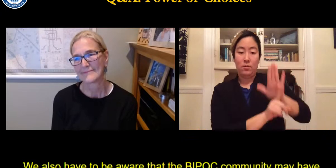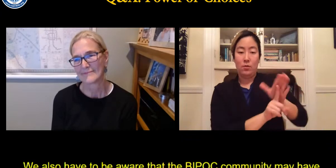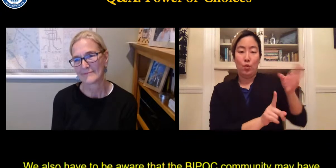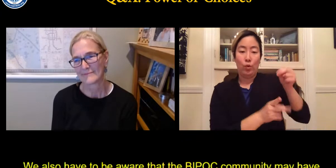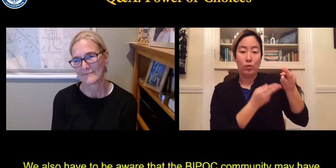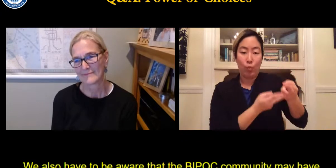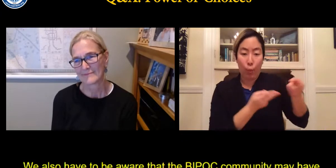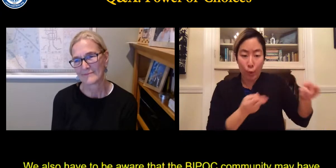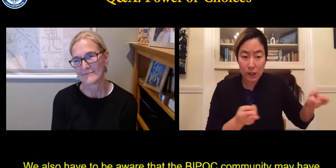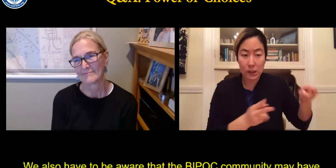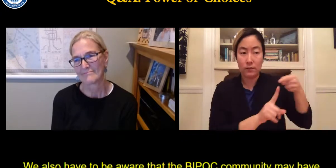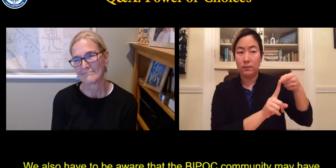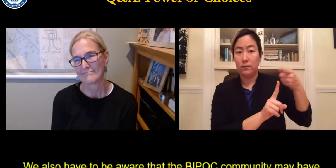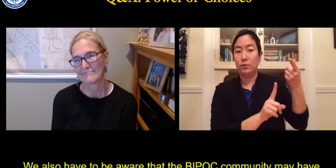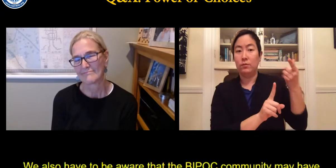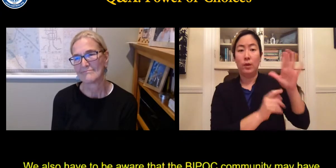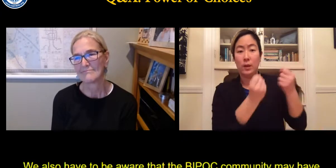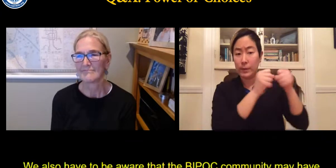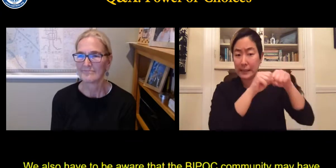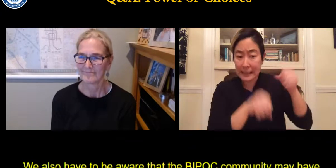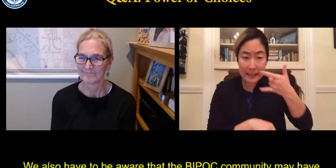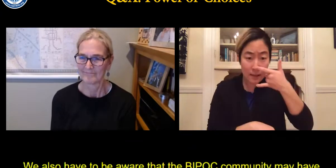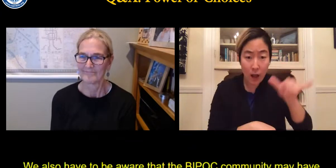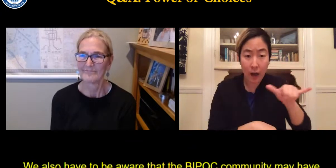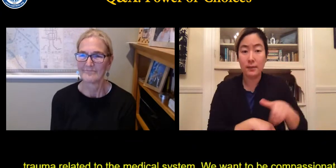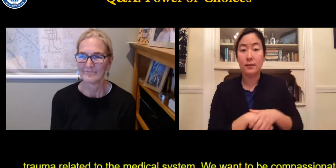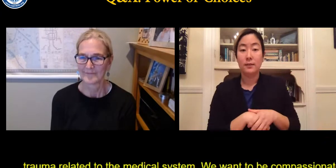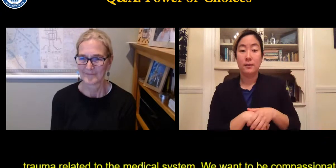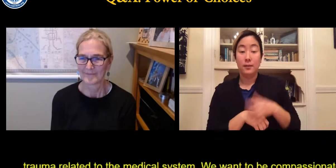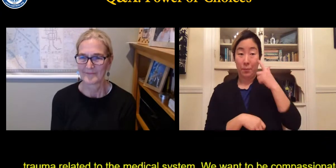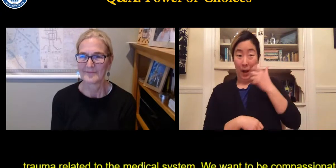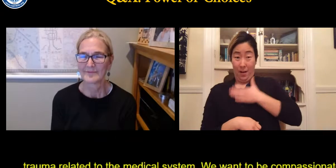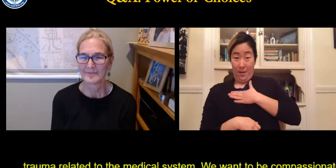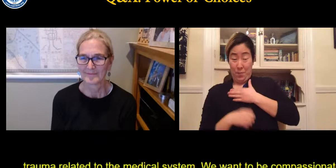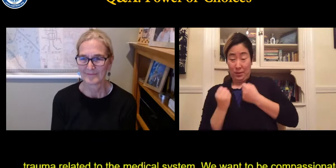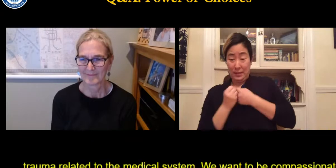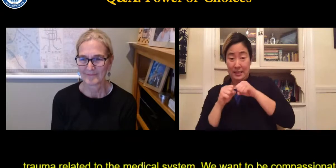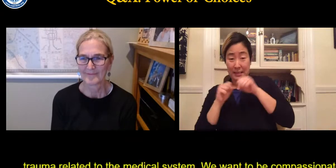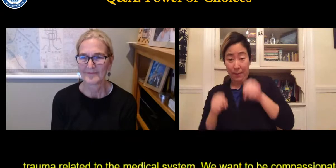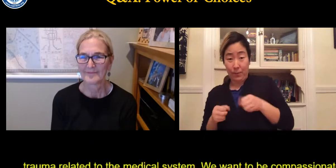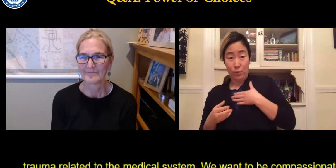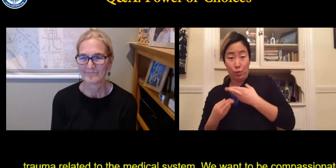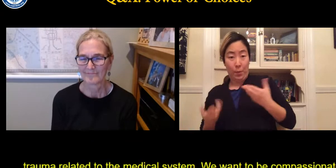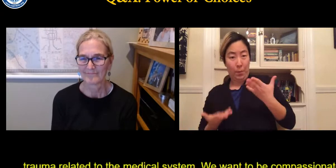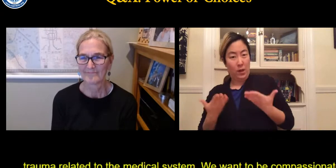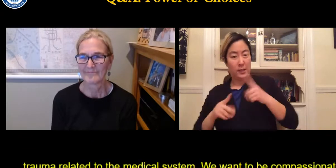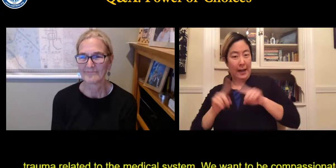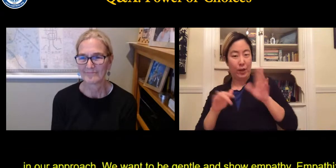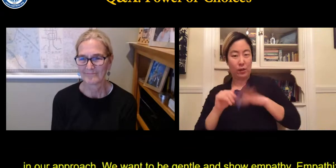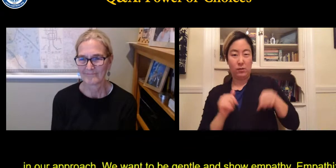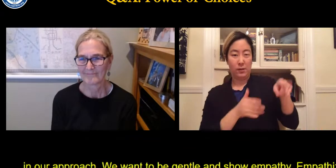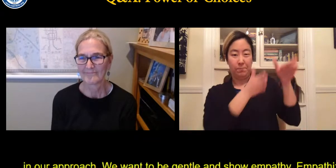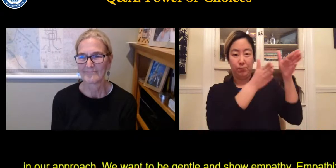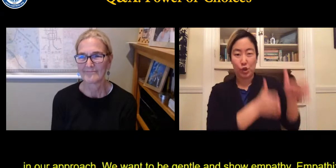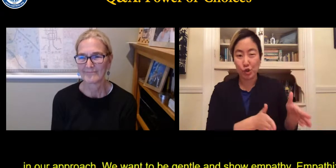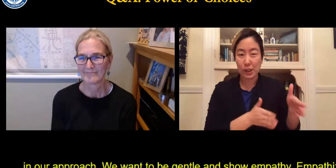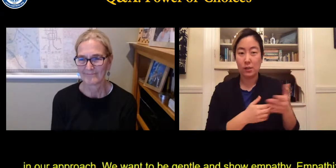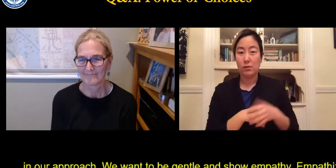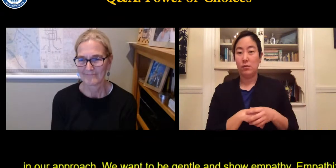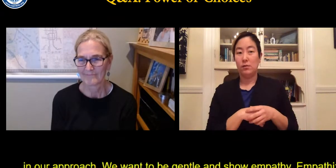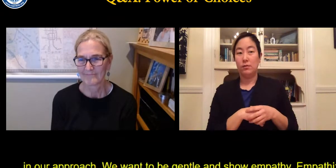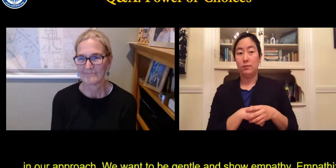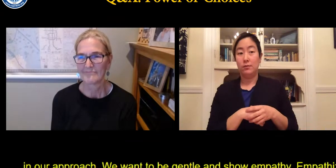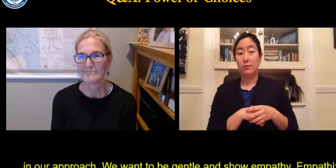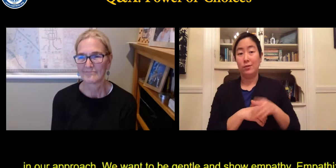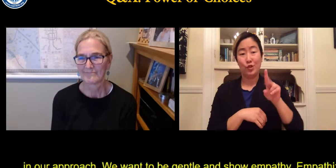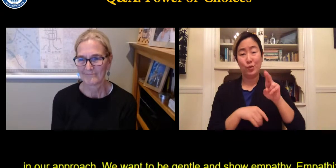the individual, meet them where they're at, and work with them to see what resources they may have already and what their support